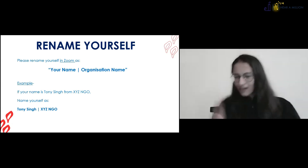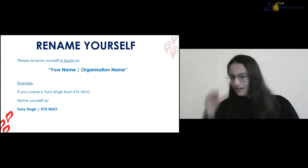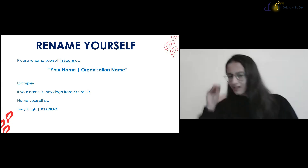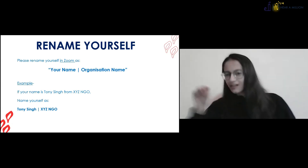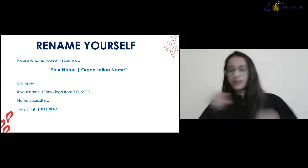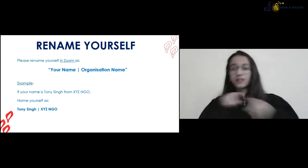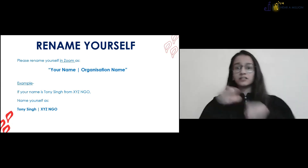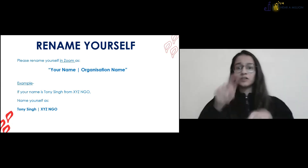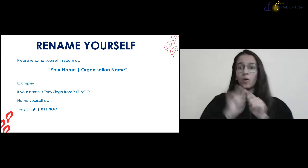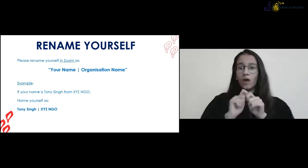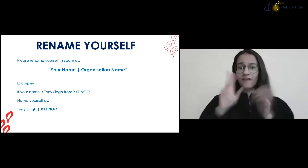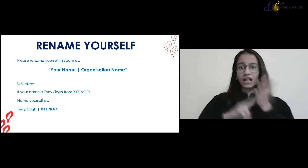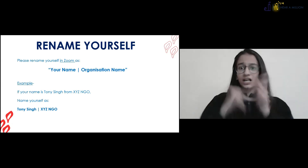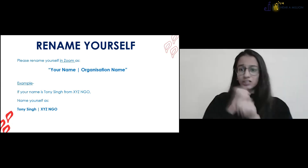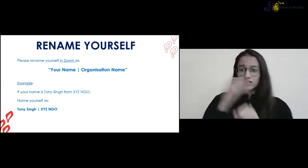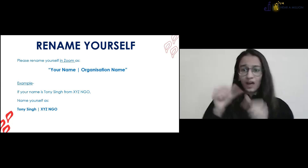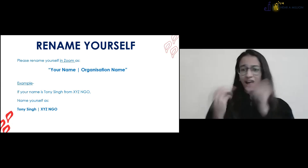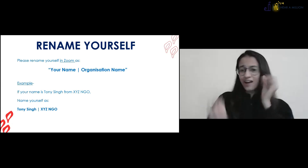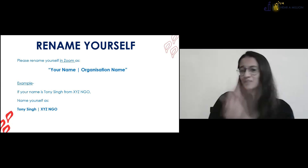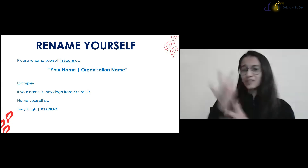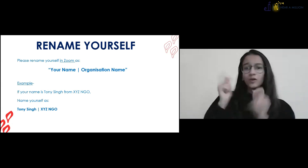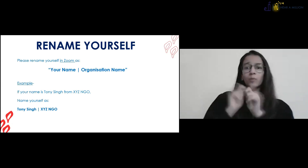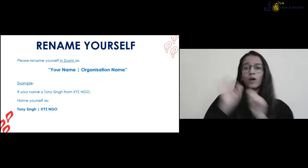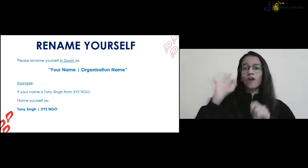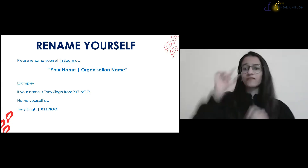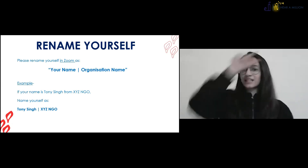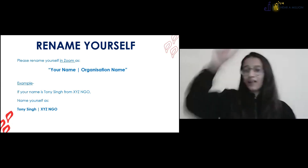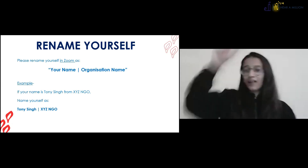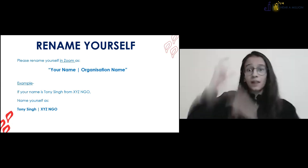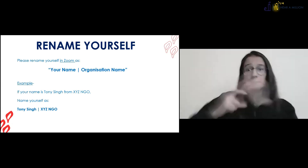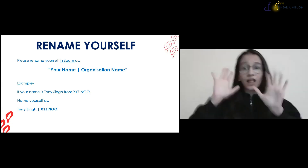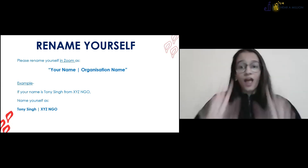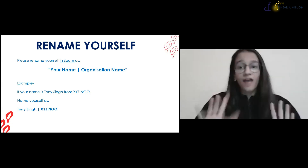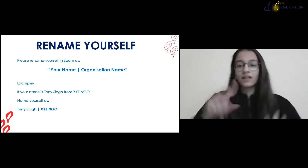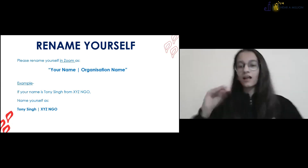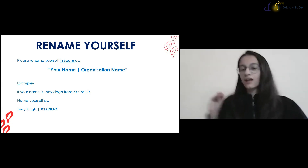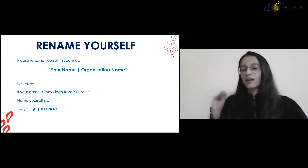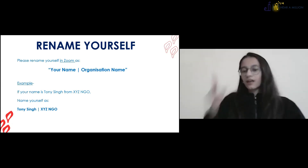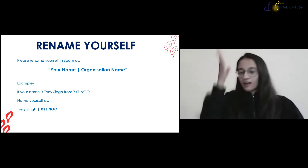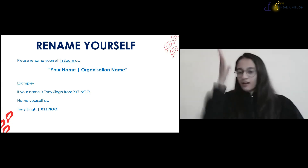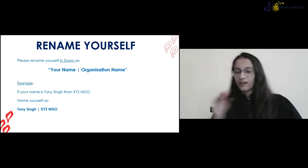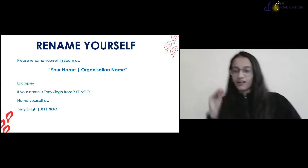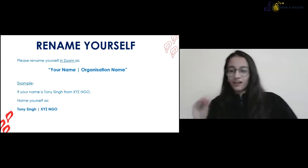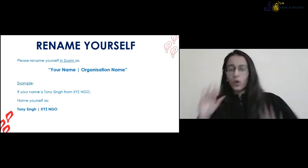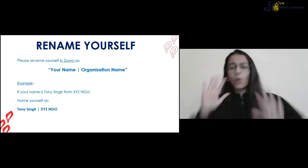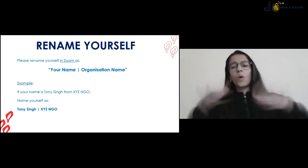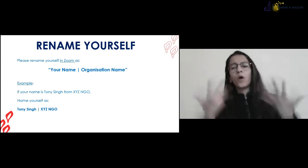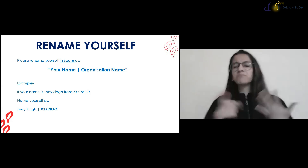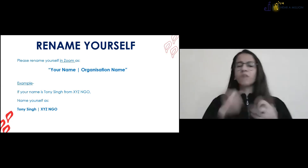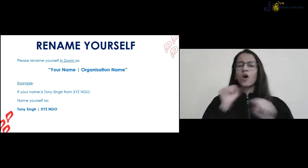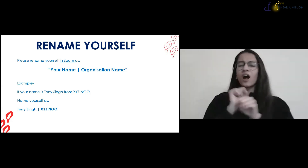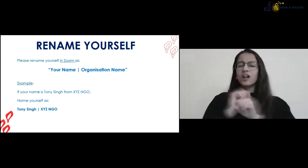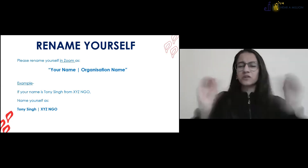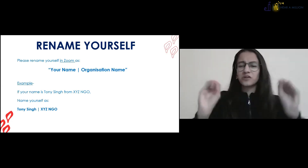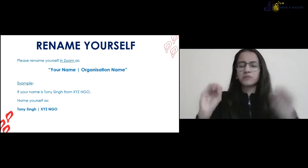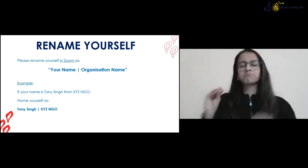yourself. So if you're from the organization or any NGO, you're working for any particular organization, you can put over